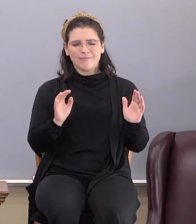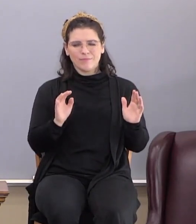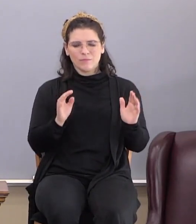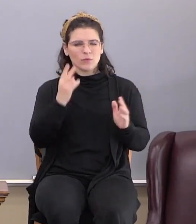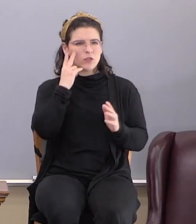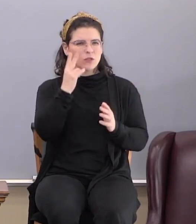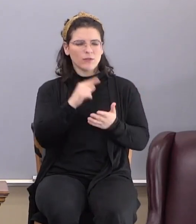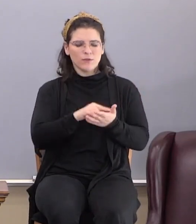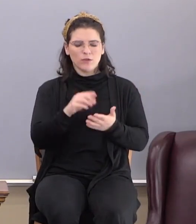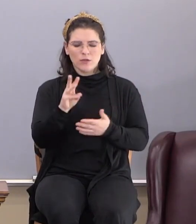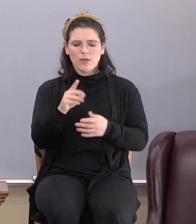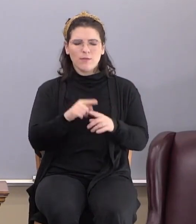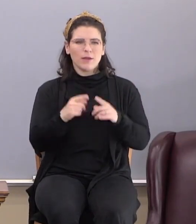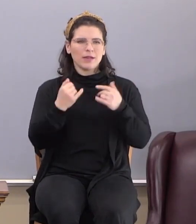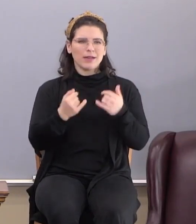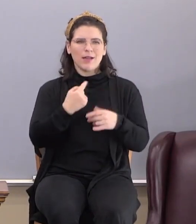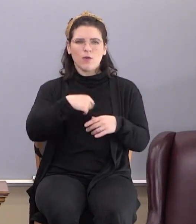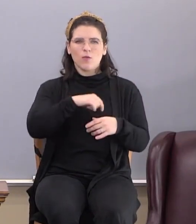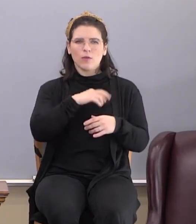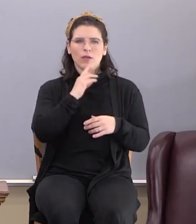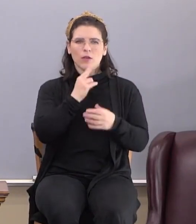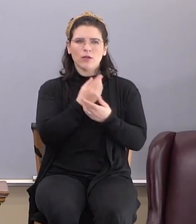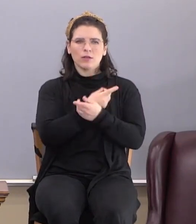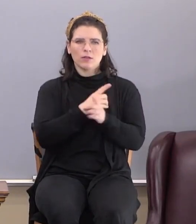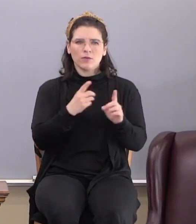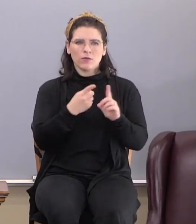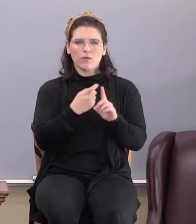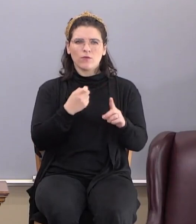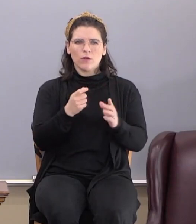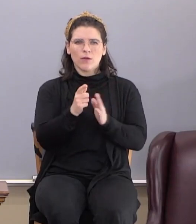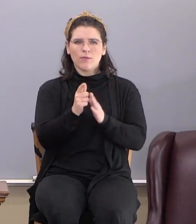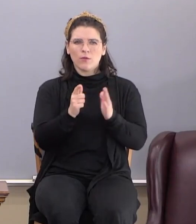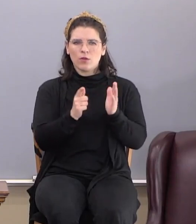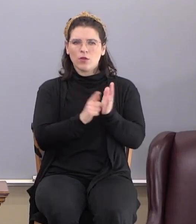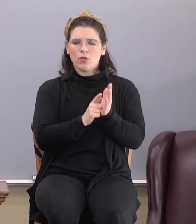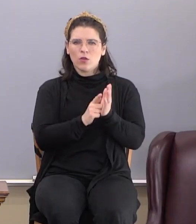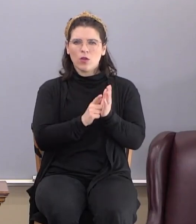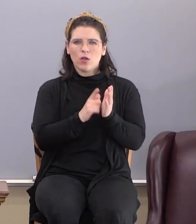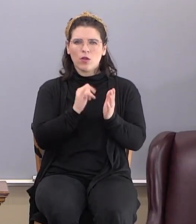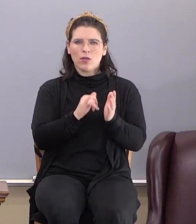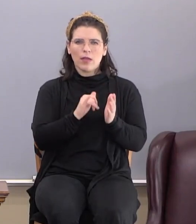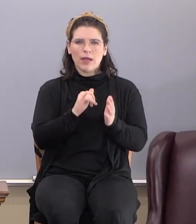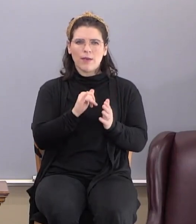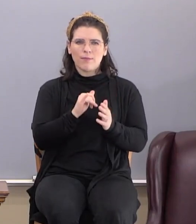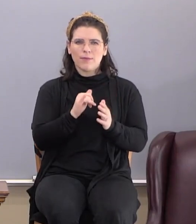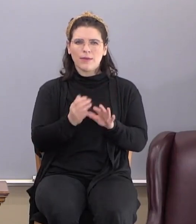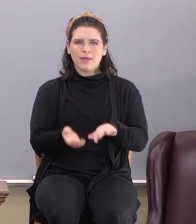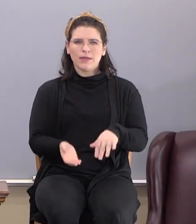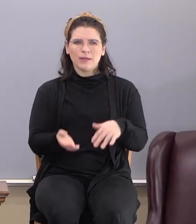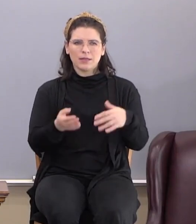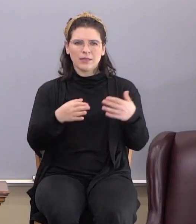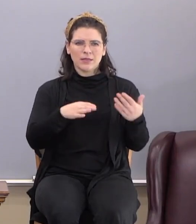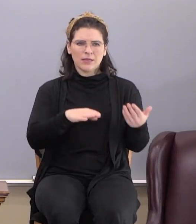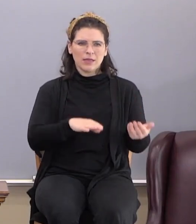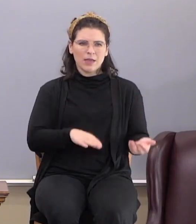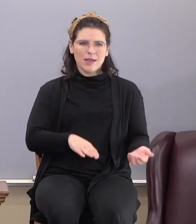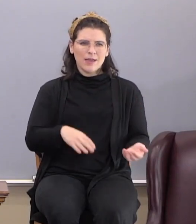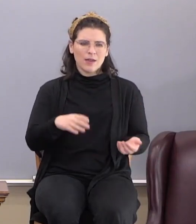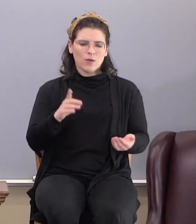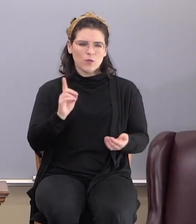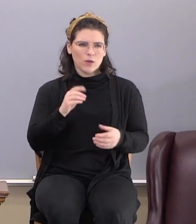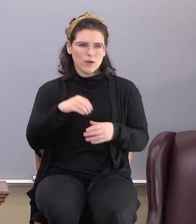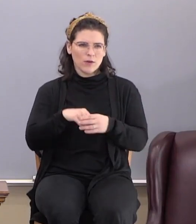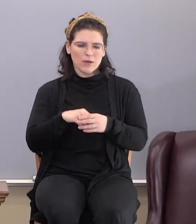at verse 6. But now we are delivered from the law, that being dead,